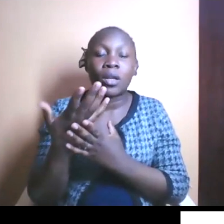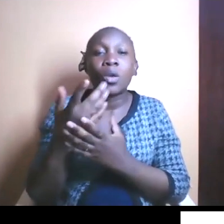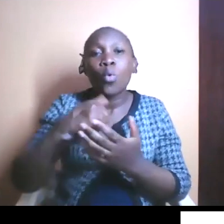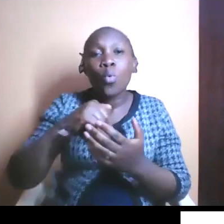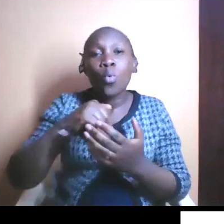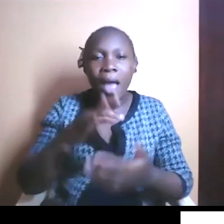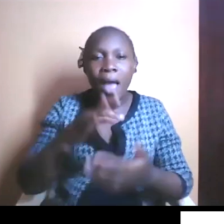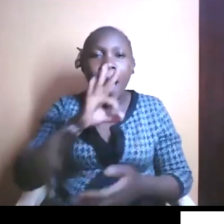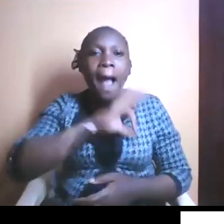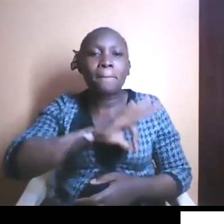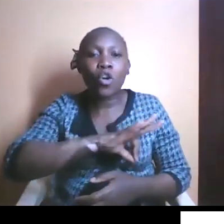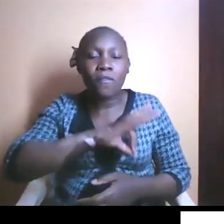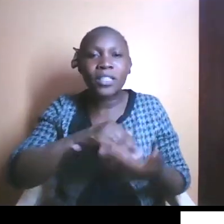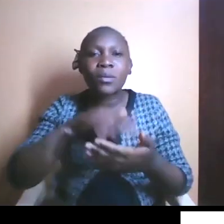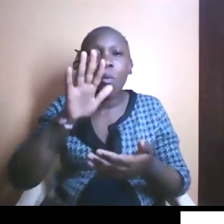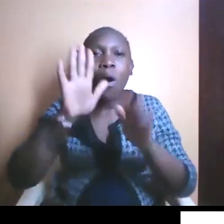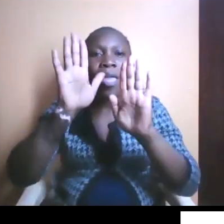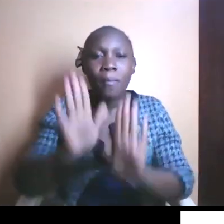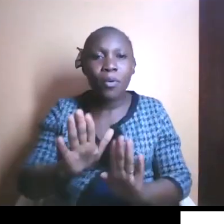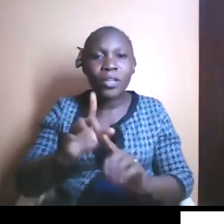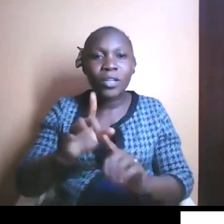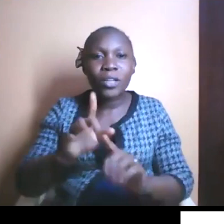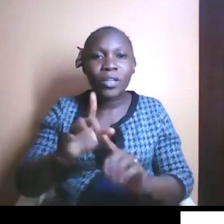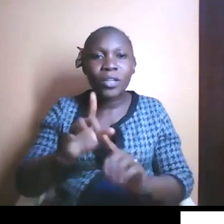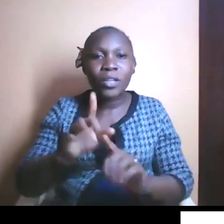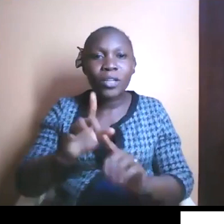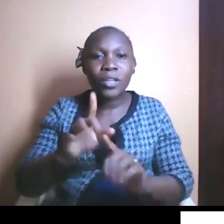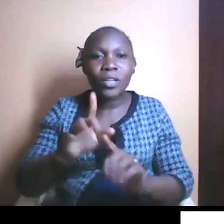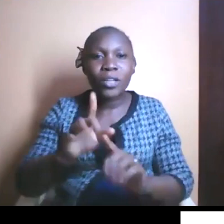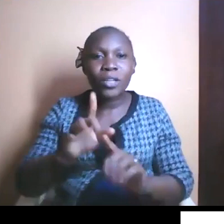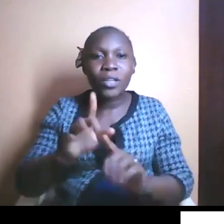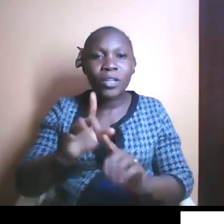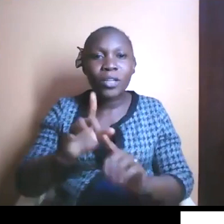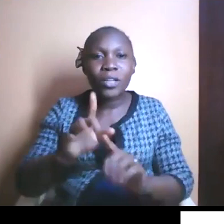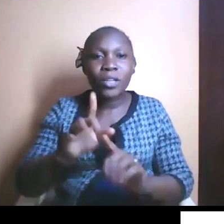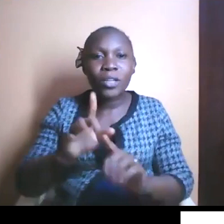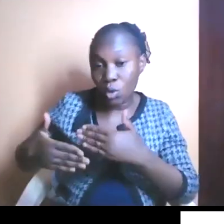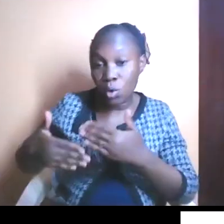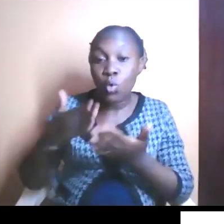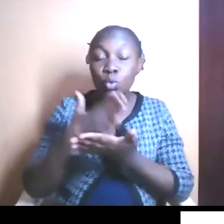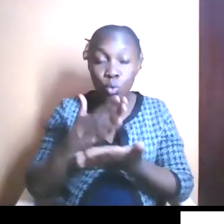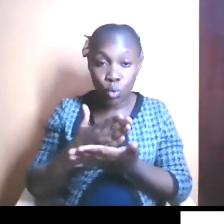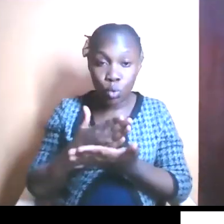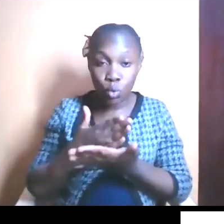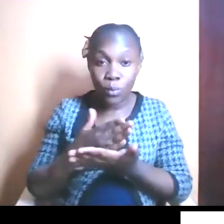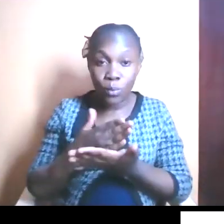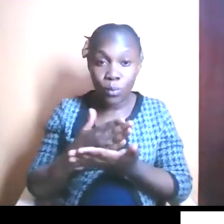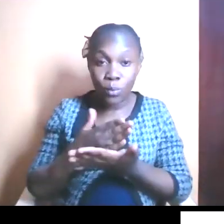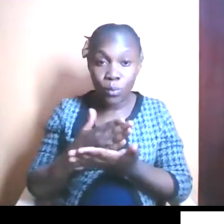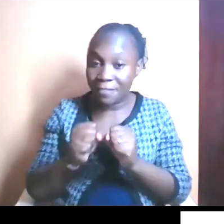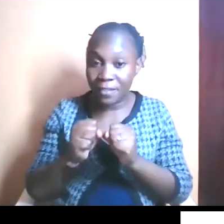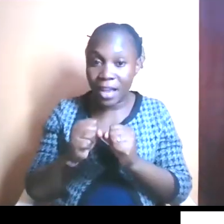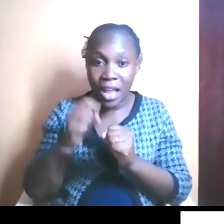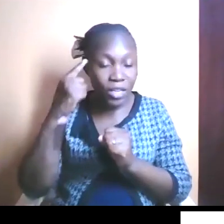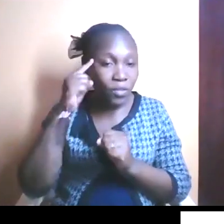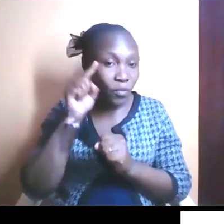relations. And it's important to see the human being as more important. To be in such an environment rude.